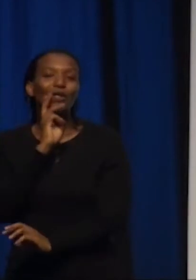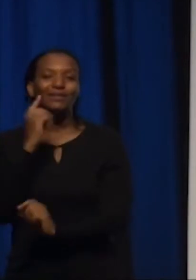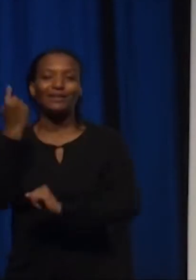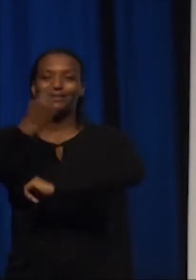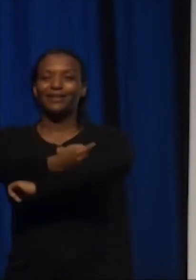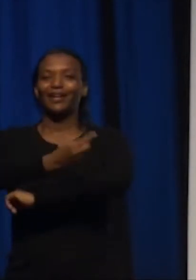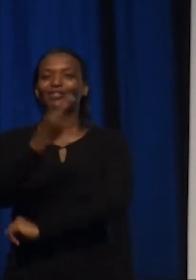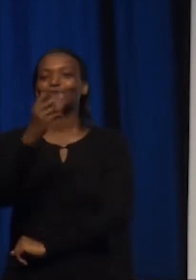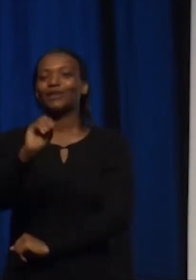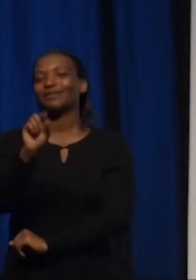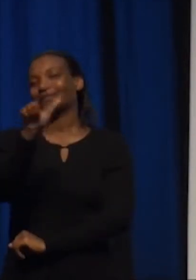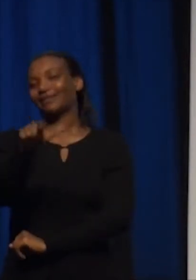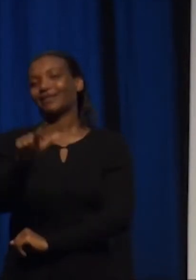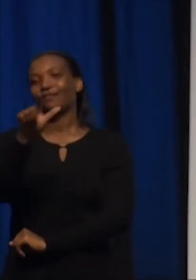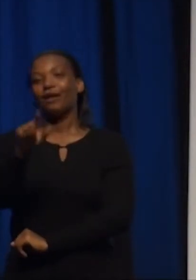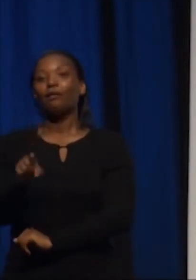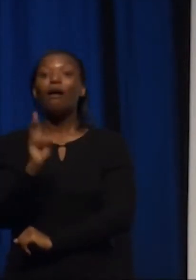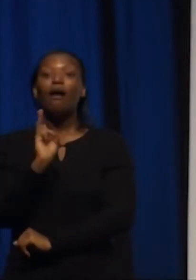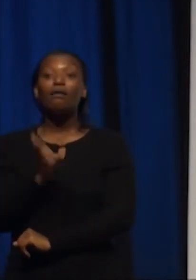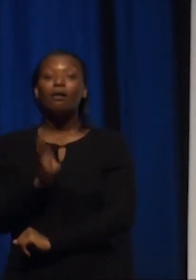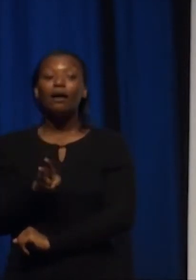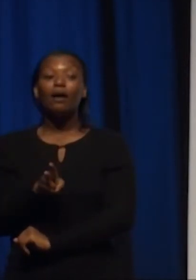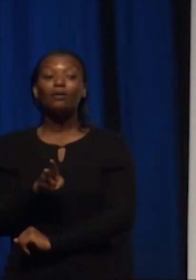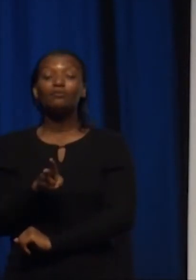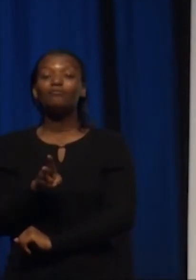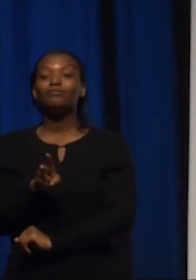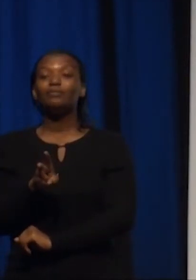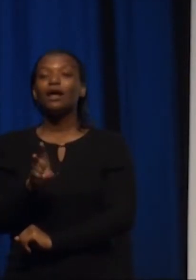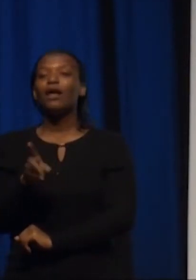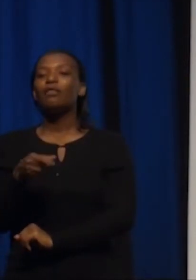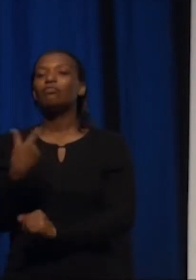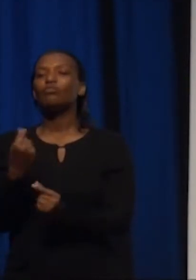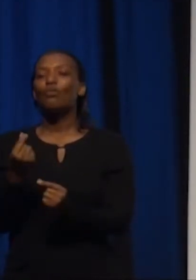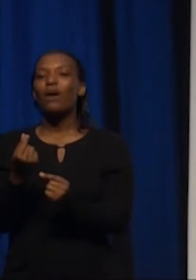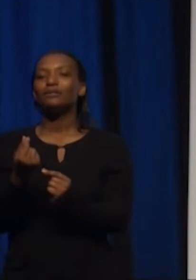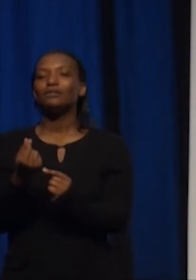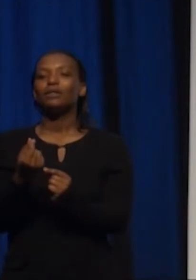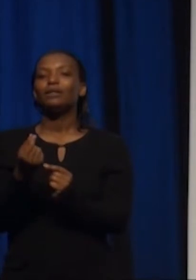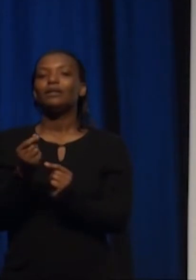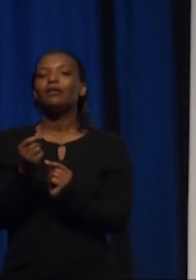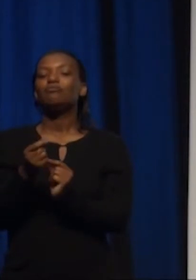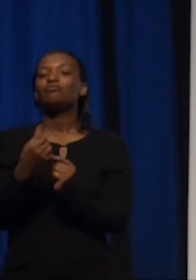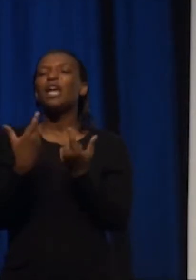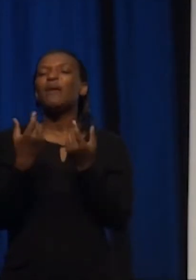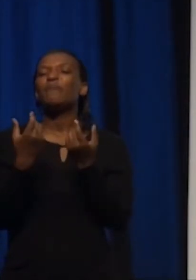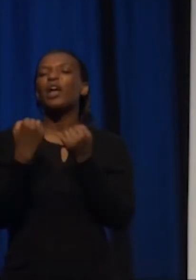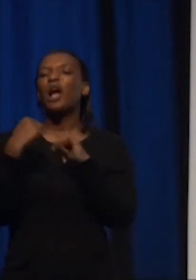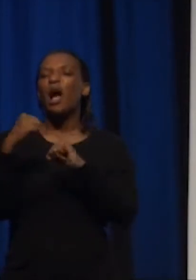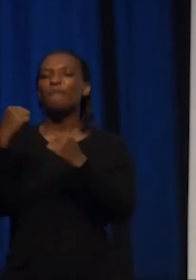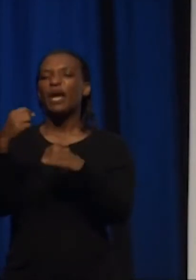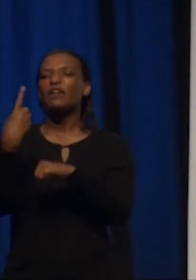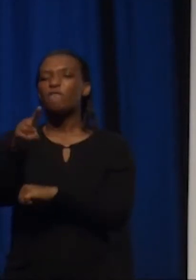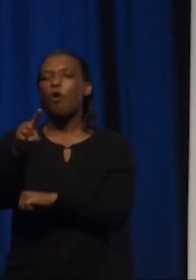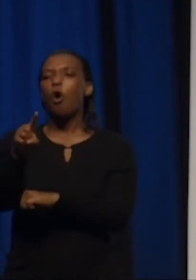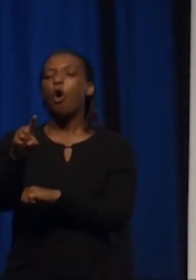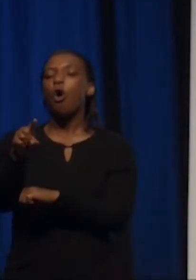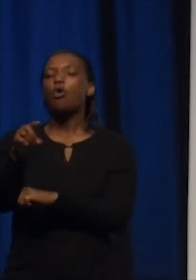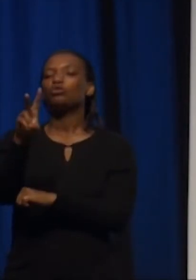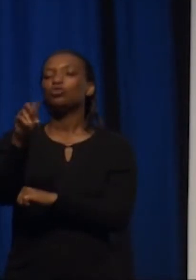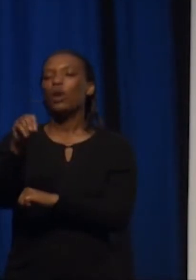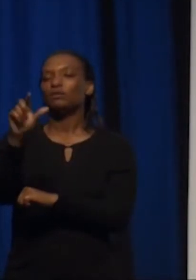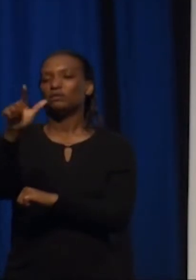2017 and also the launch of the 2017